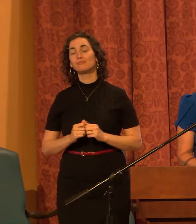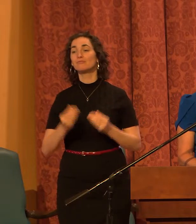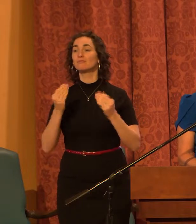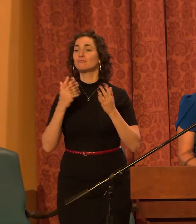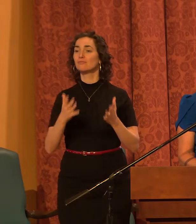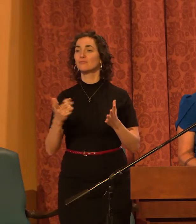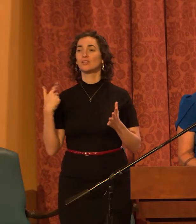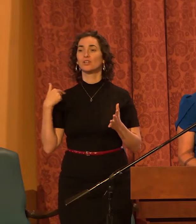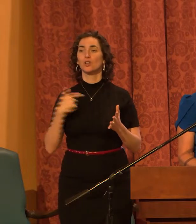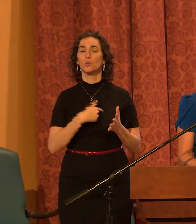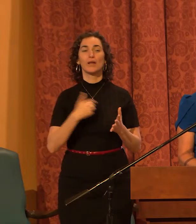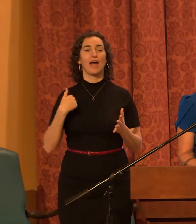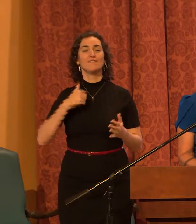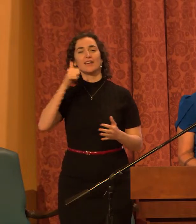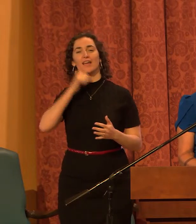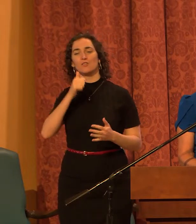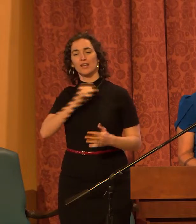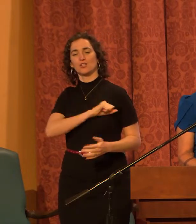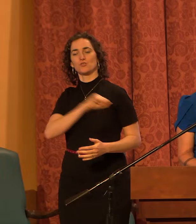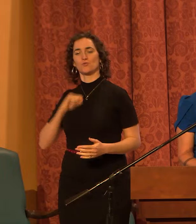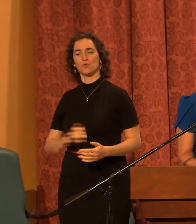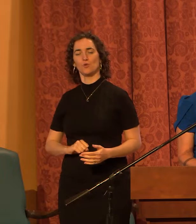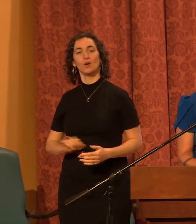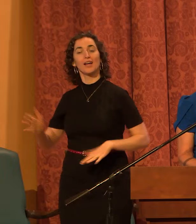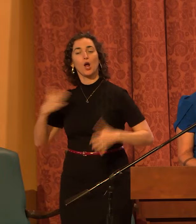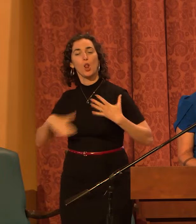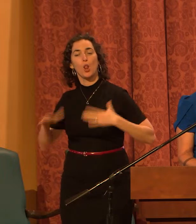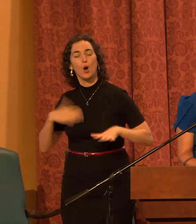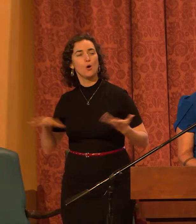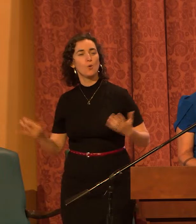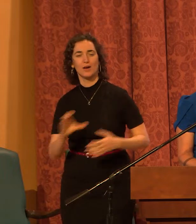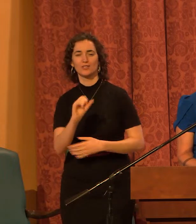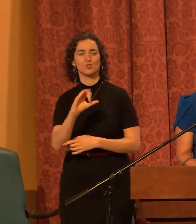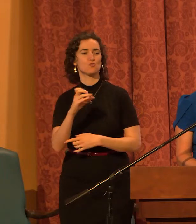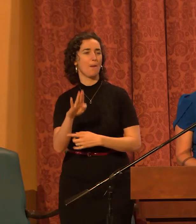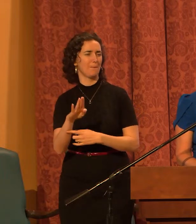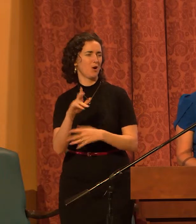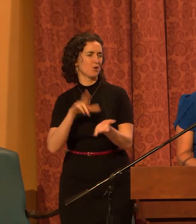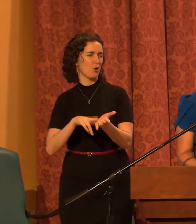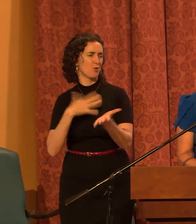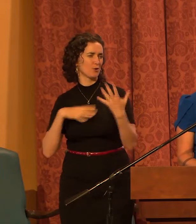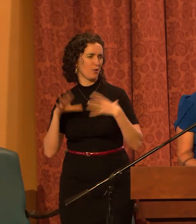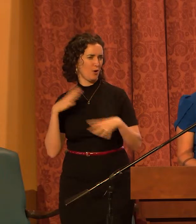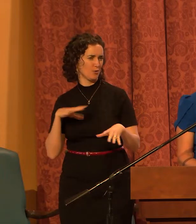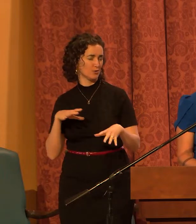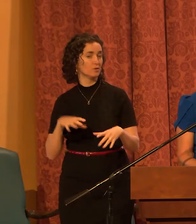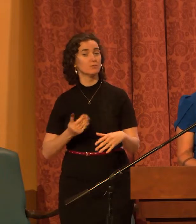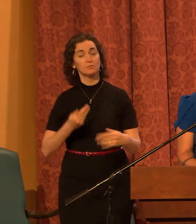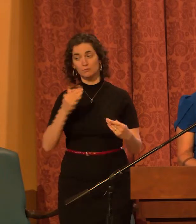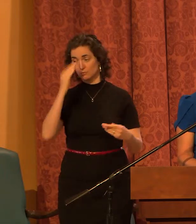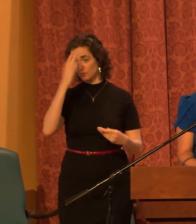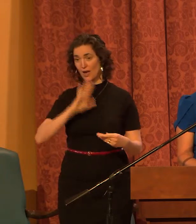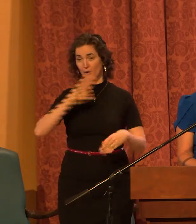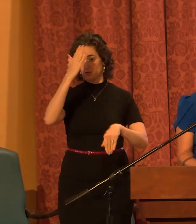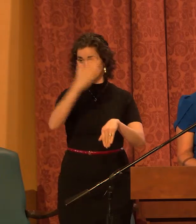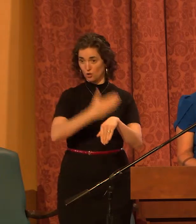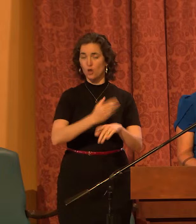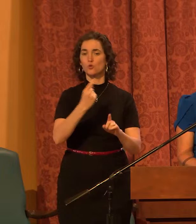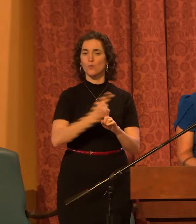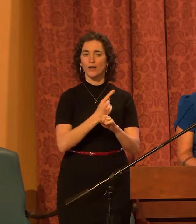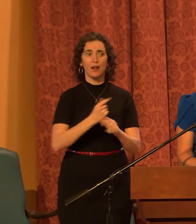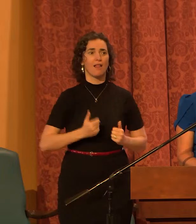We have an everyday hero who wears scrubs as his superhero costume. While our son fought for his life on a